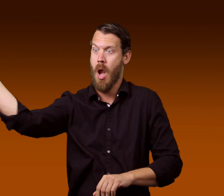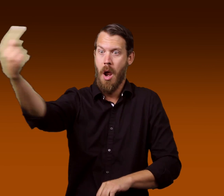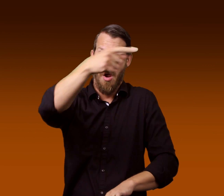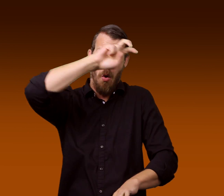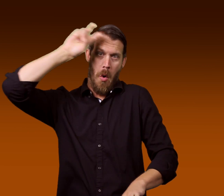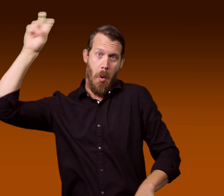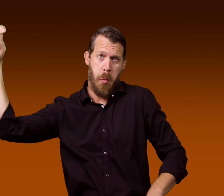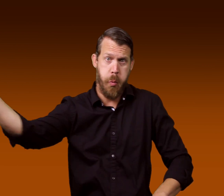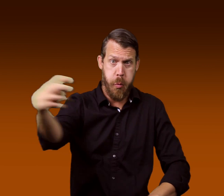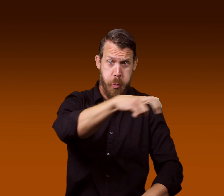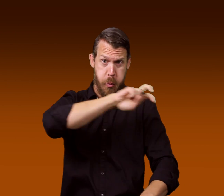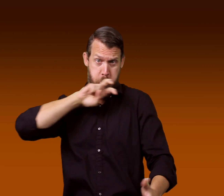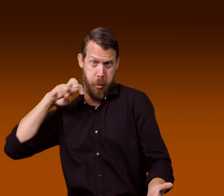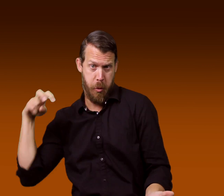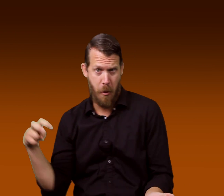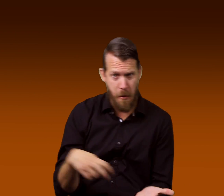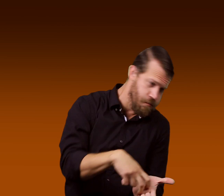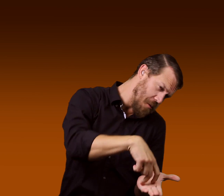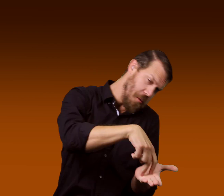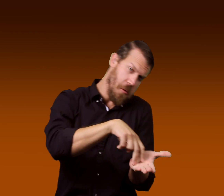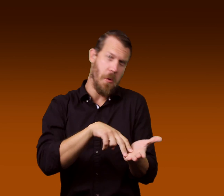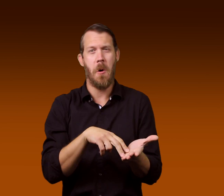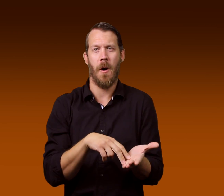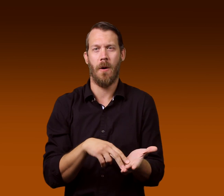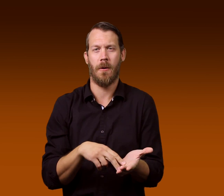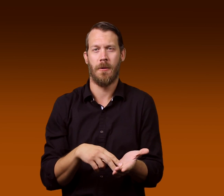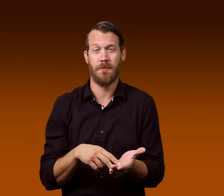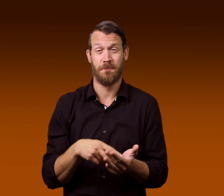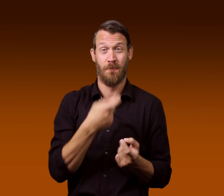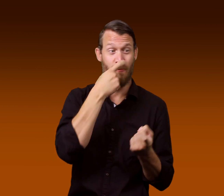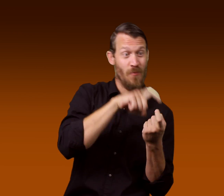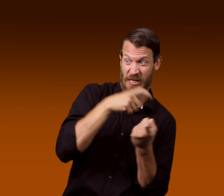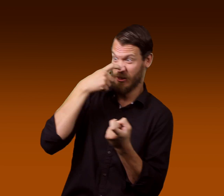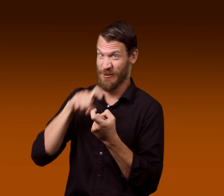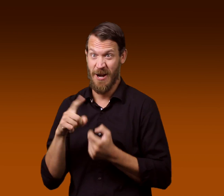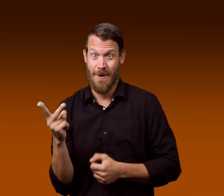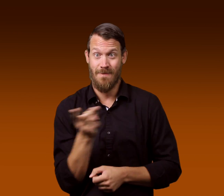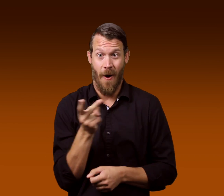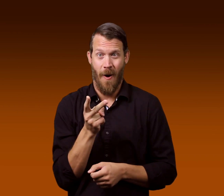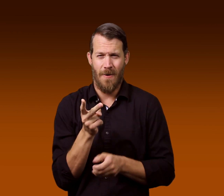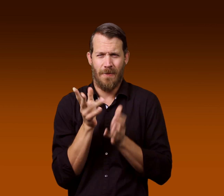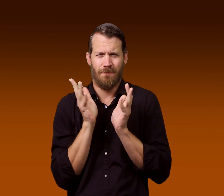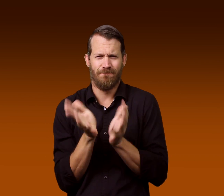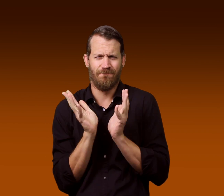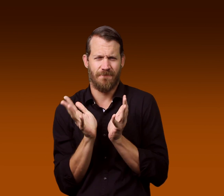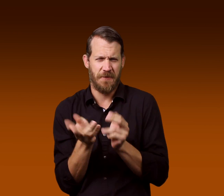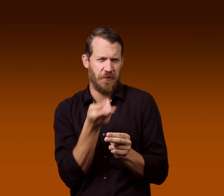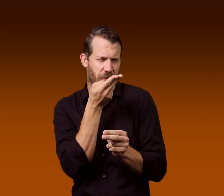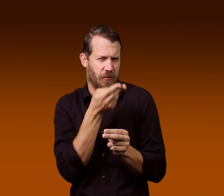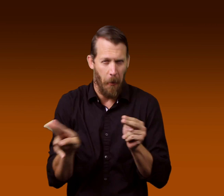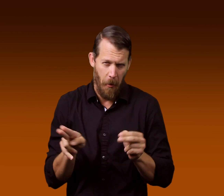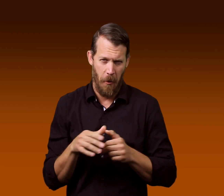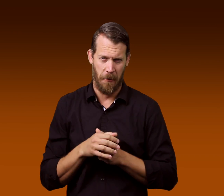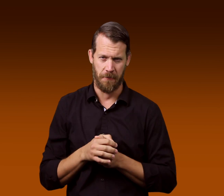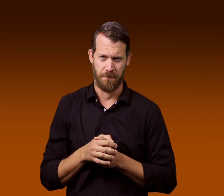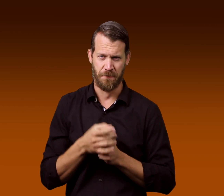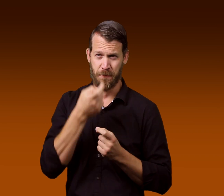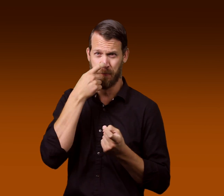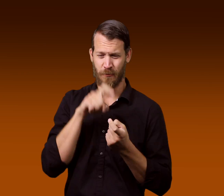witch, who circled slowly and landed beside the fire. The two women spoke briefly, the first